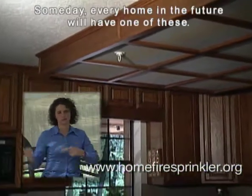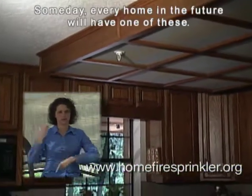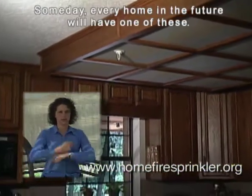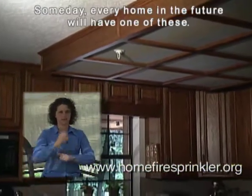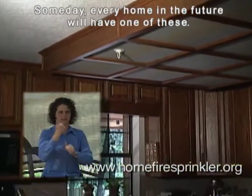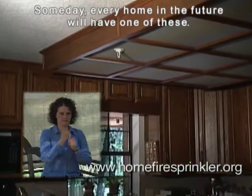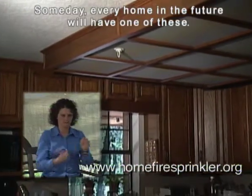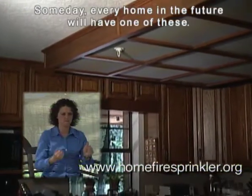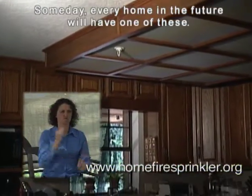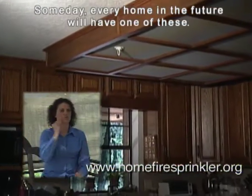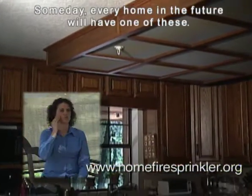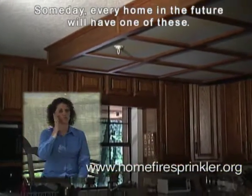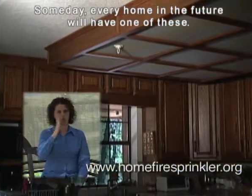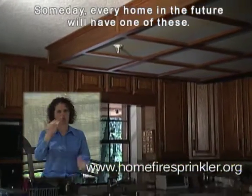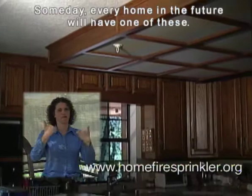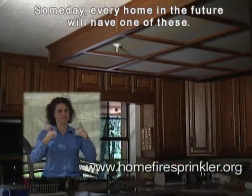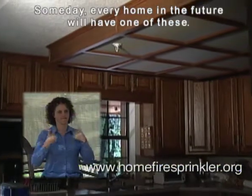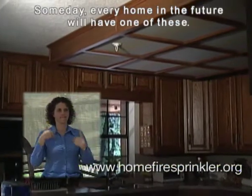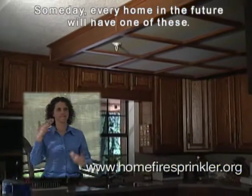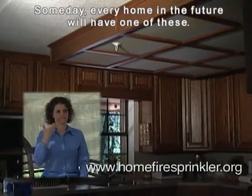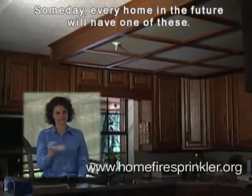Someday, every home in the future will have one of these.